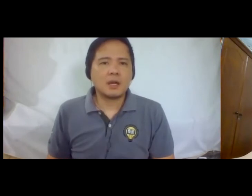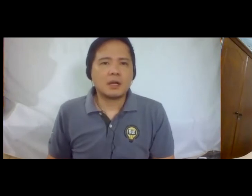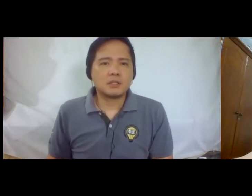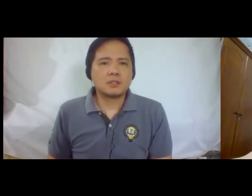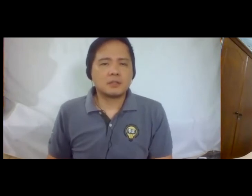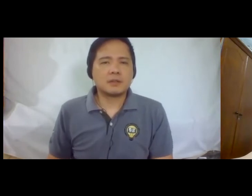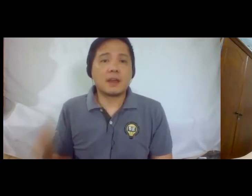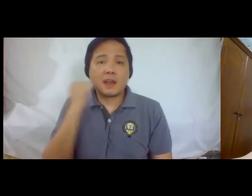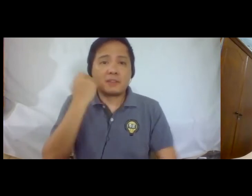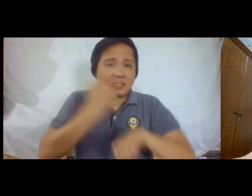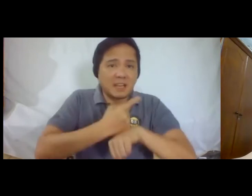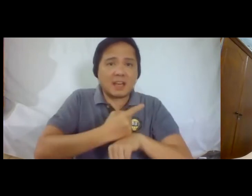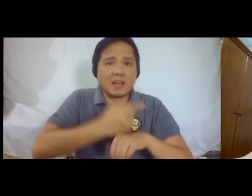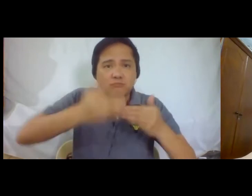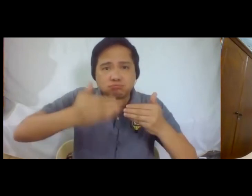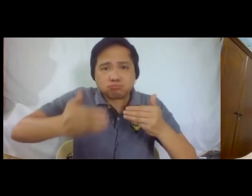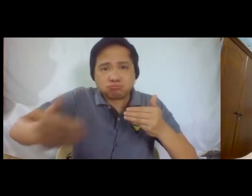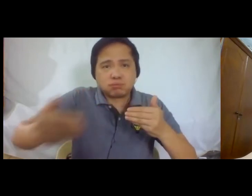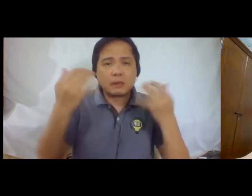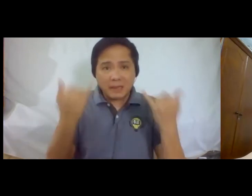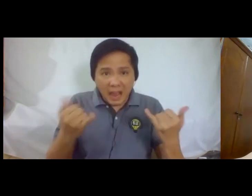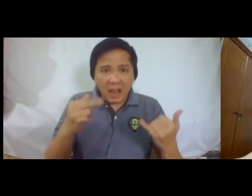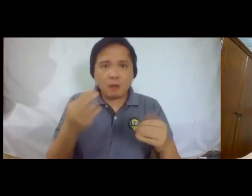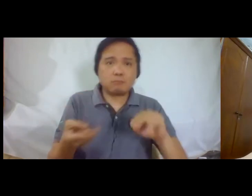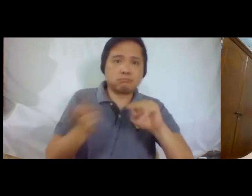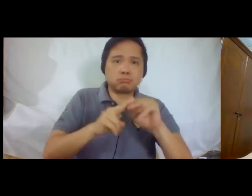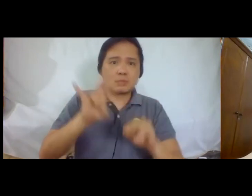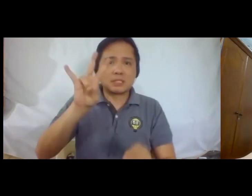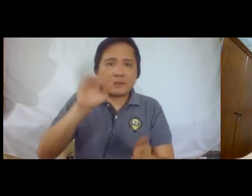every day. Now up to 7,000.